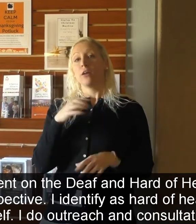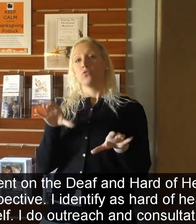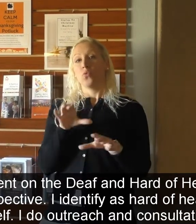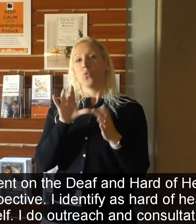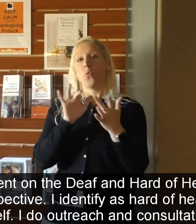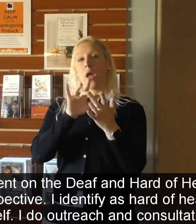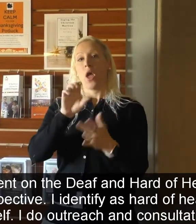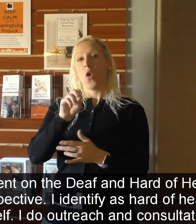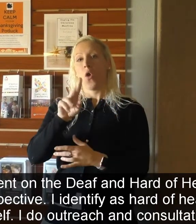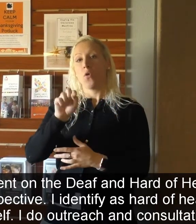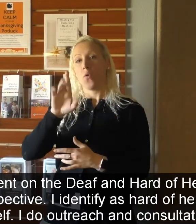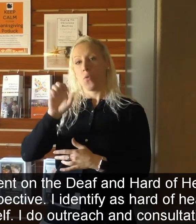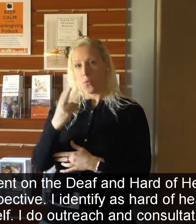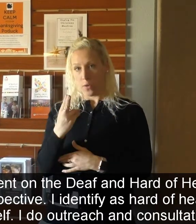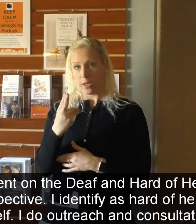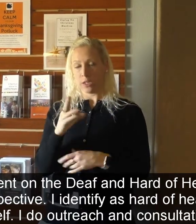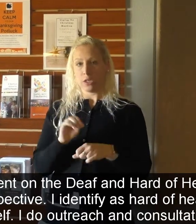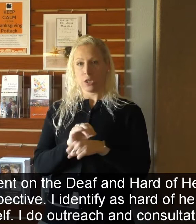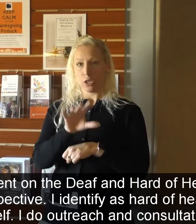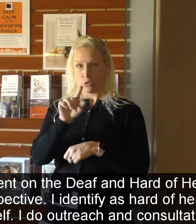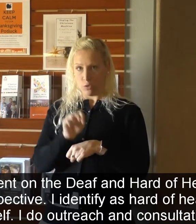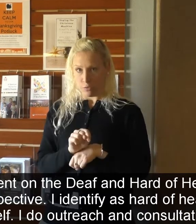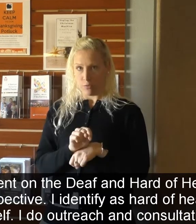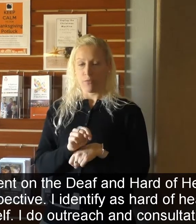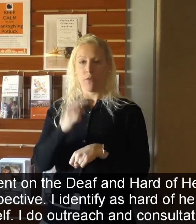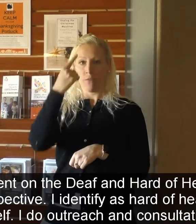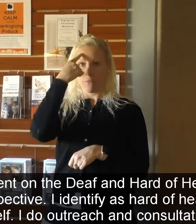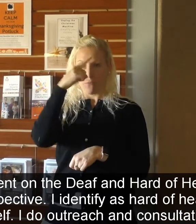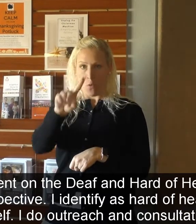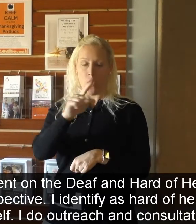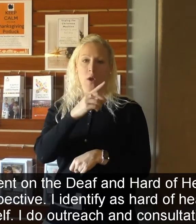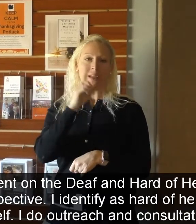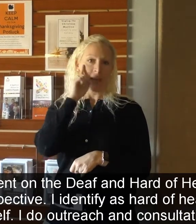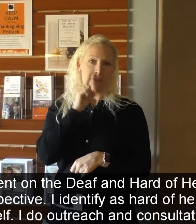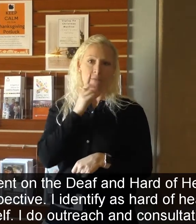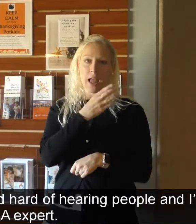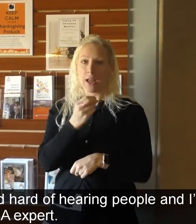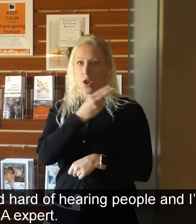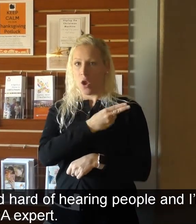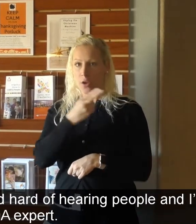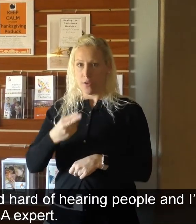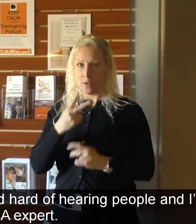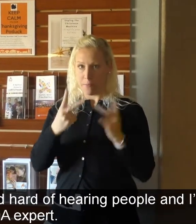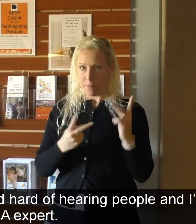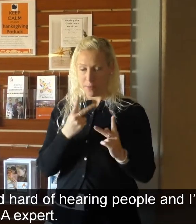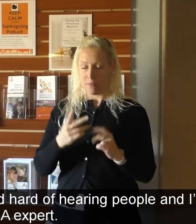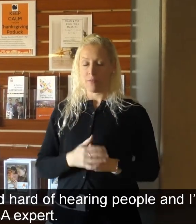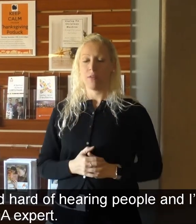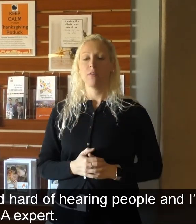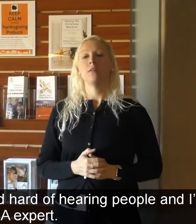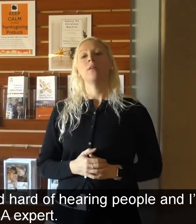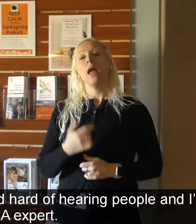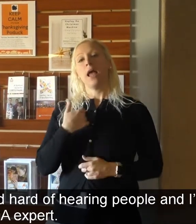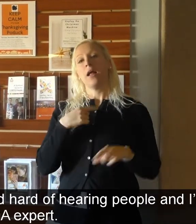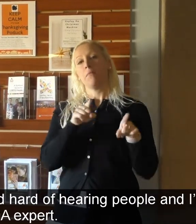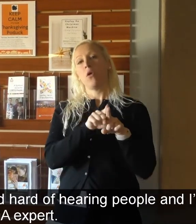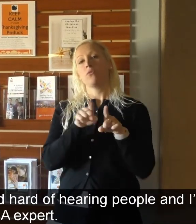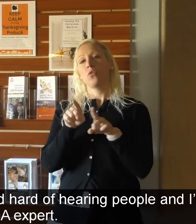myself. And I do outreach and consultation for deaf and hard of hearing